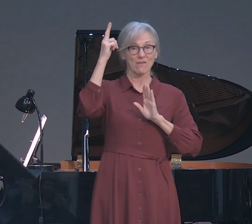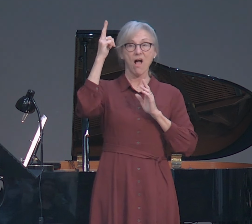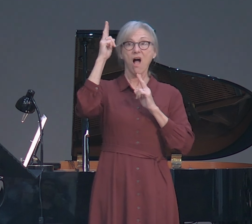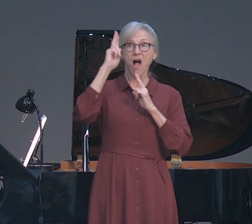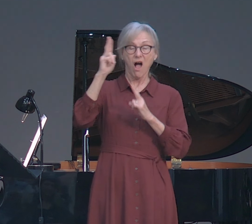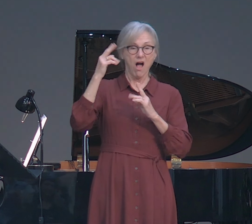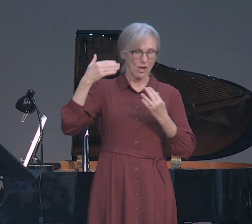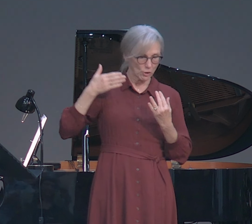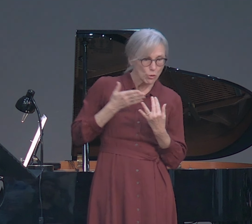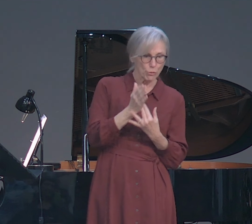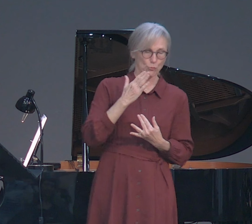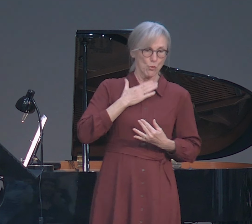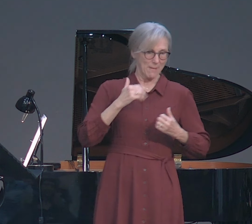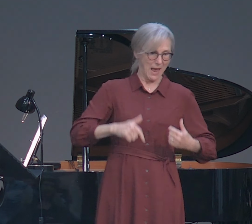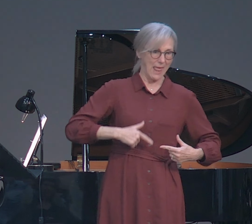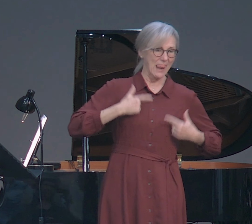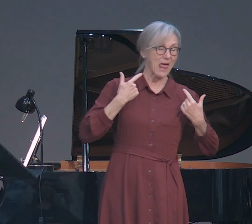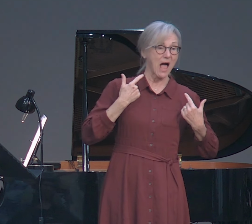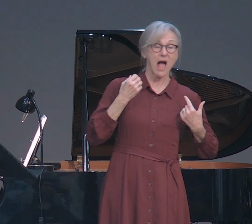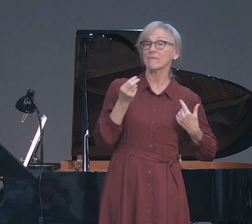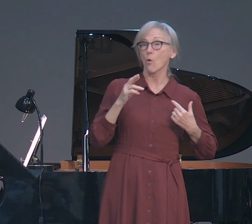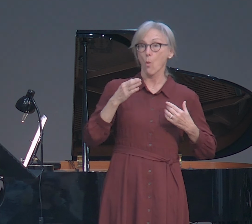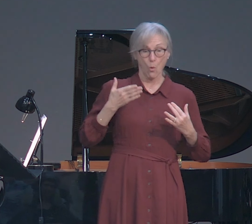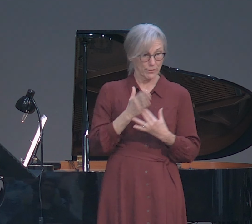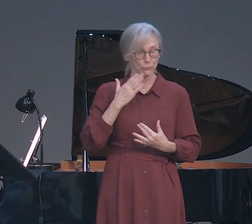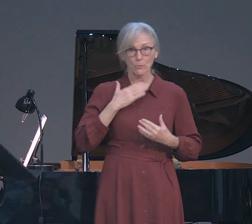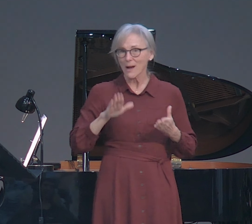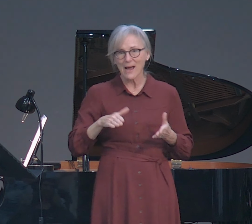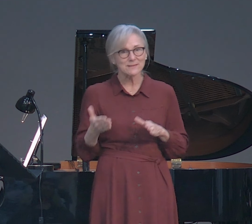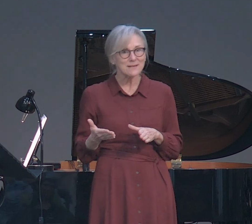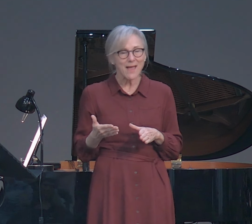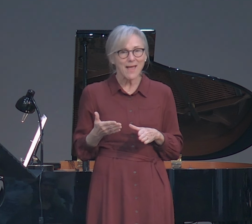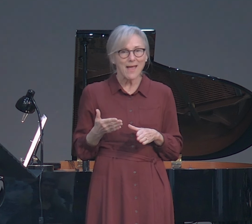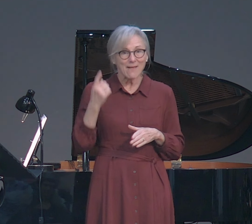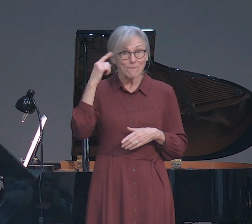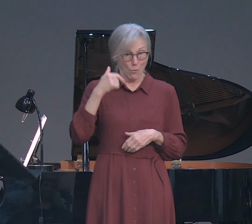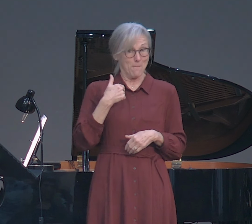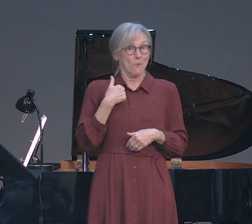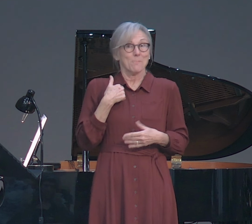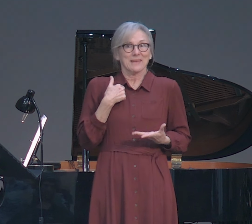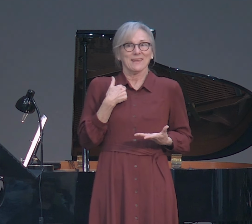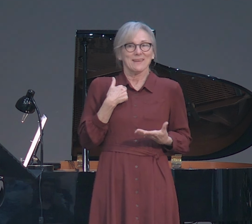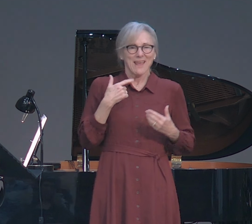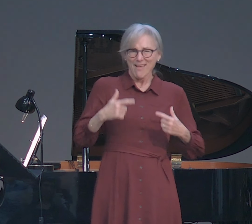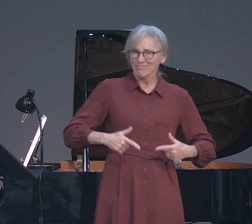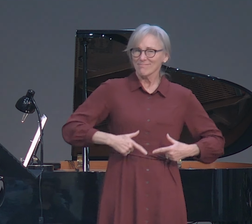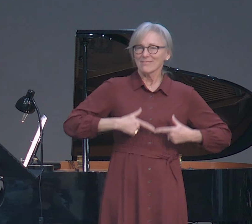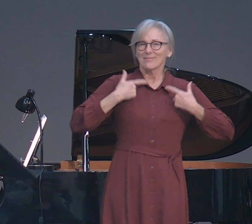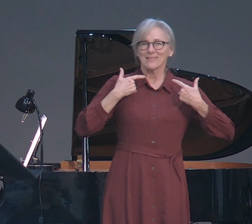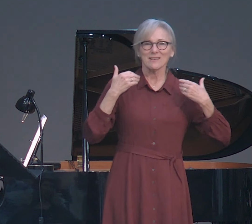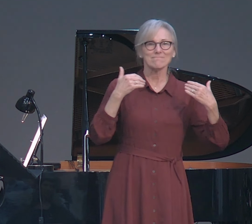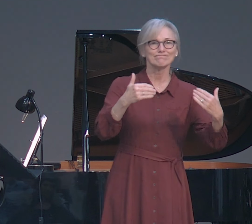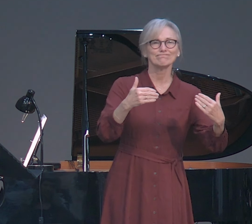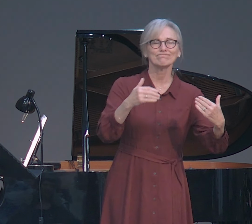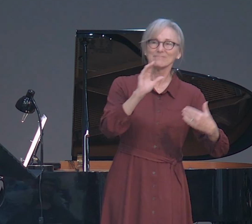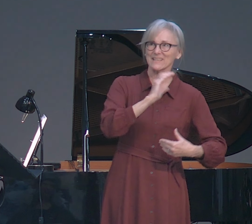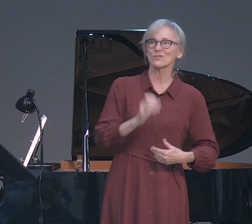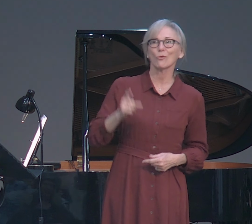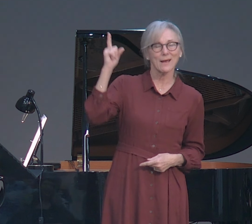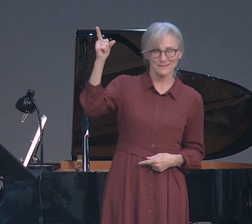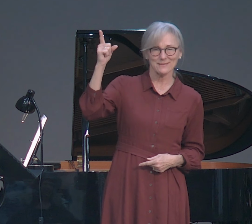whether by life or by death. For to me, to live is